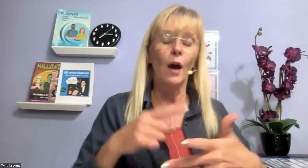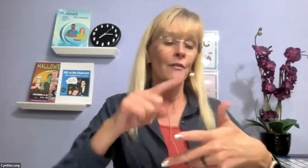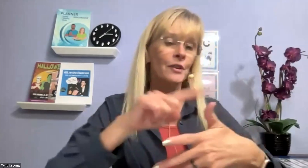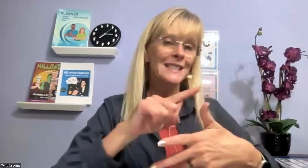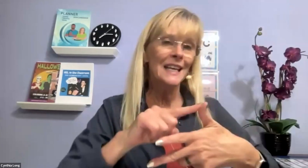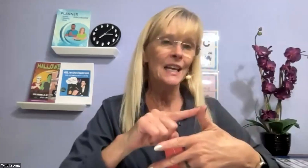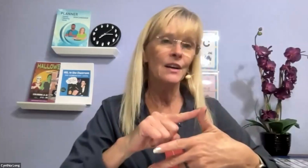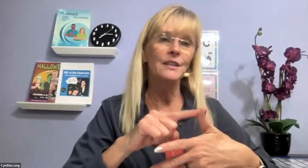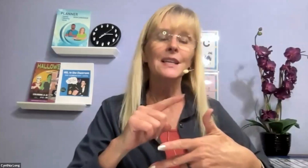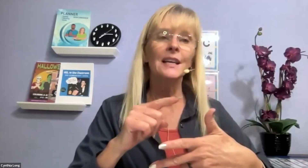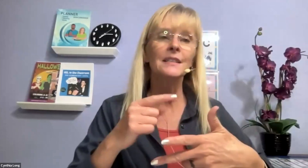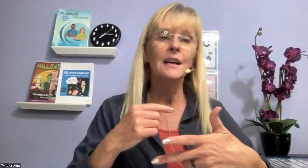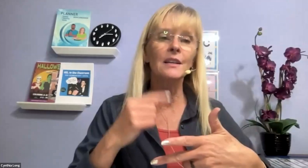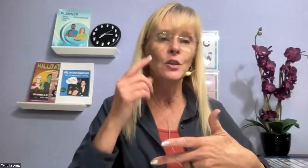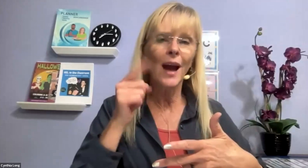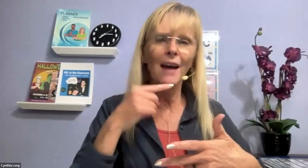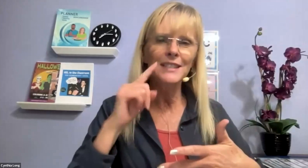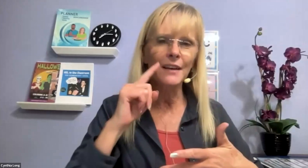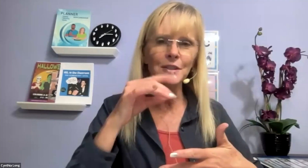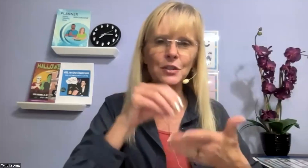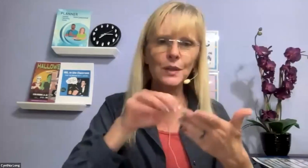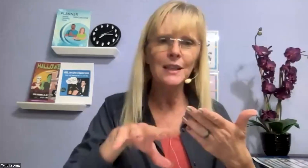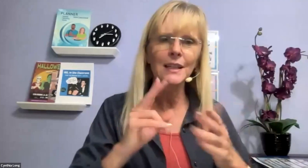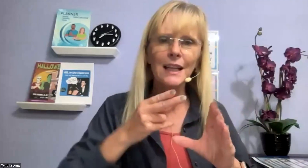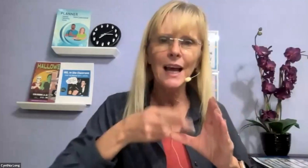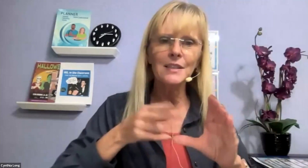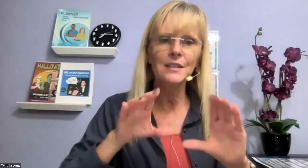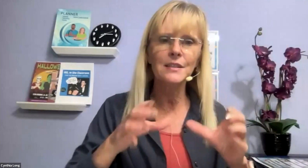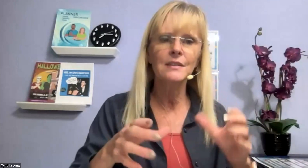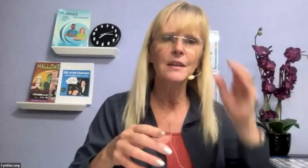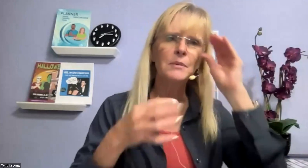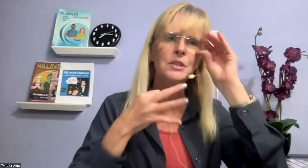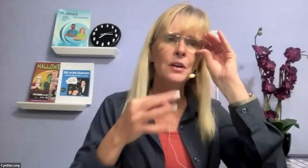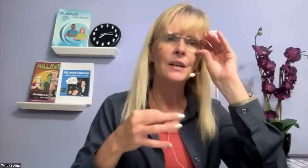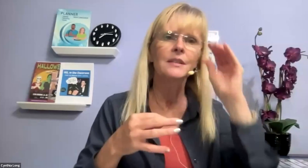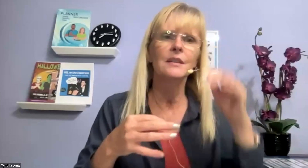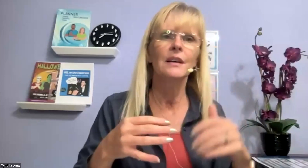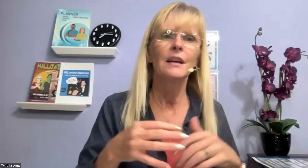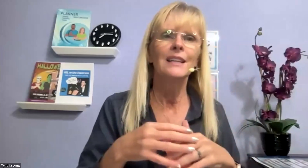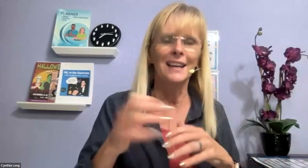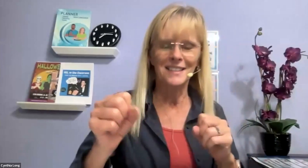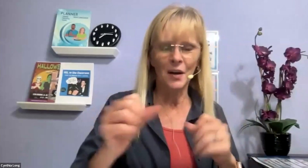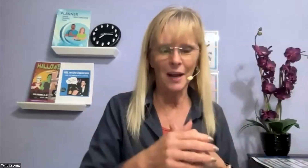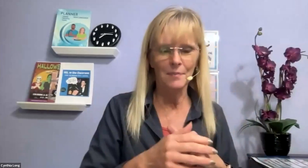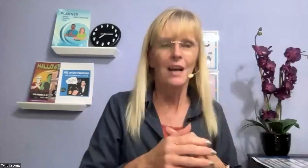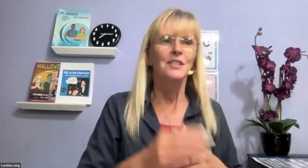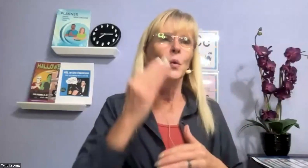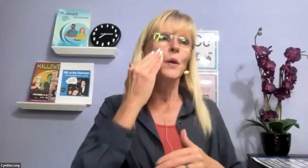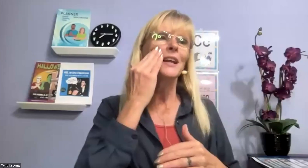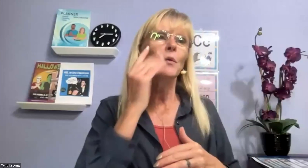a first thing here is do you have a deaf student in the class? I'm just curious. Yes. Okay. So we know when